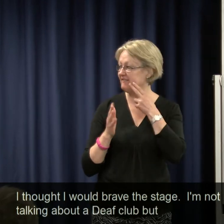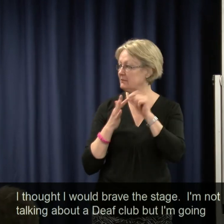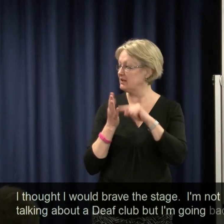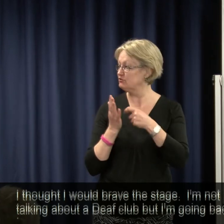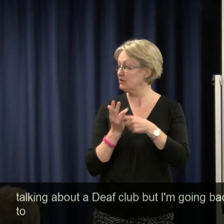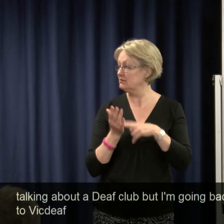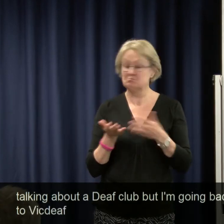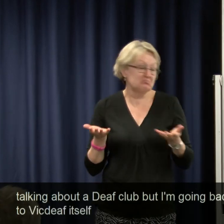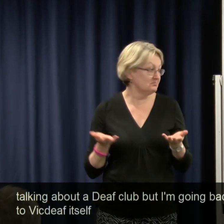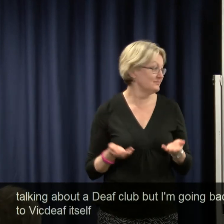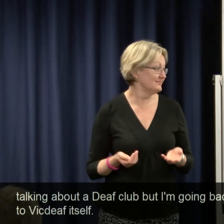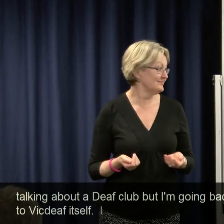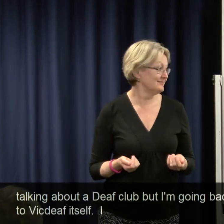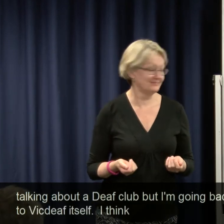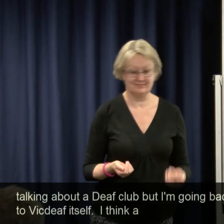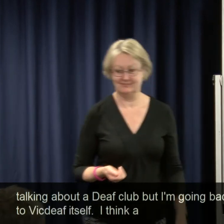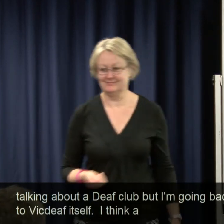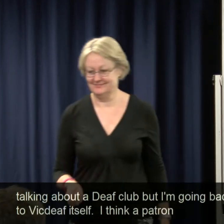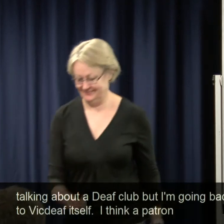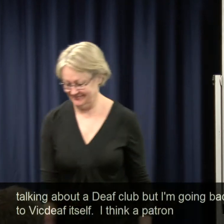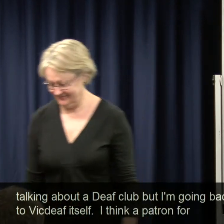deaf community. We should have a deaf patron.